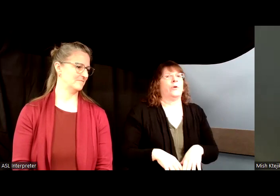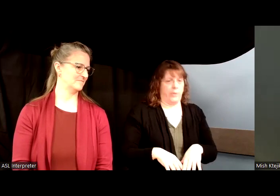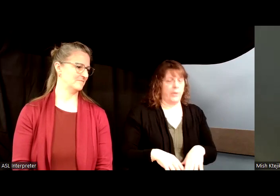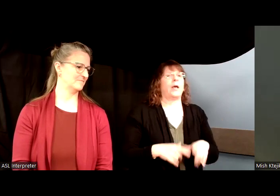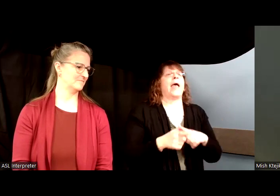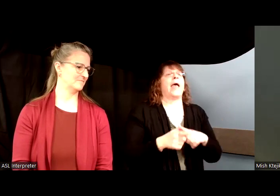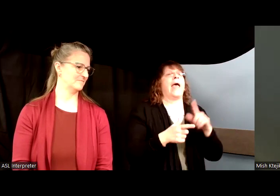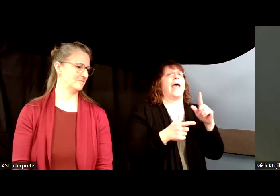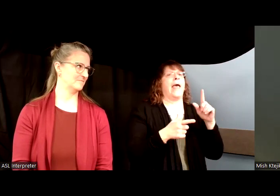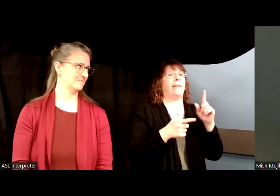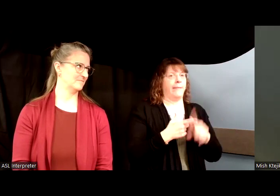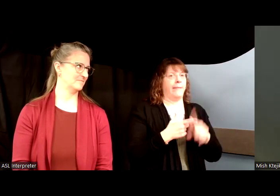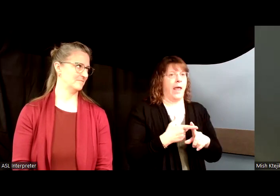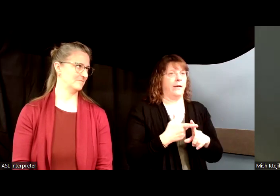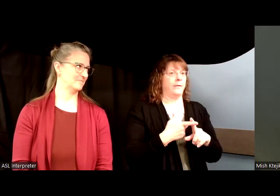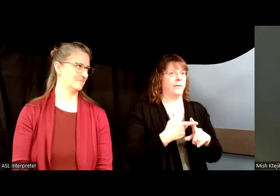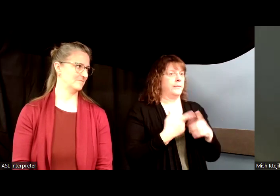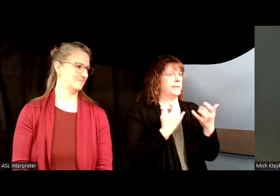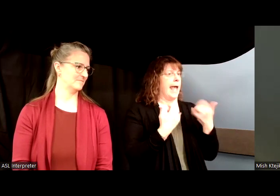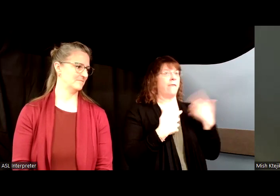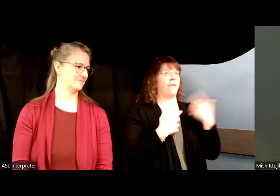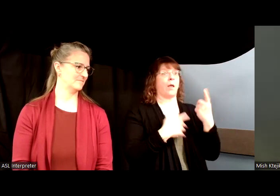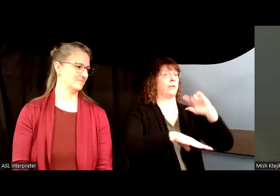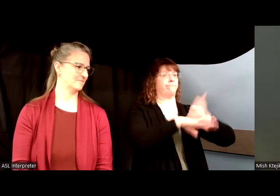clarification. And then